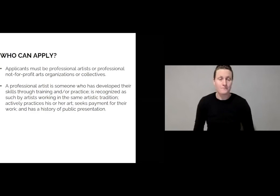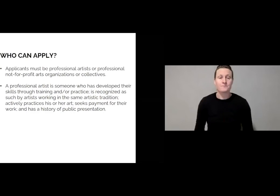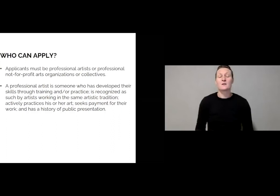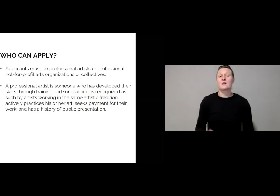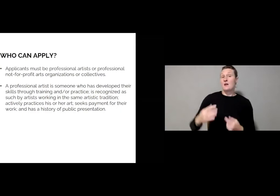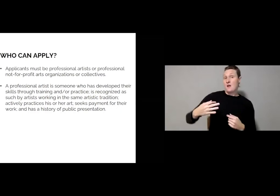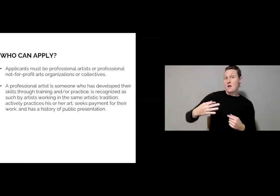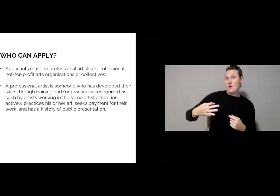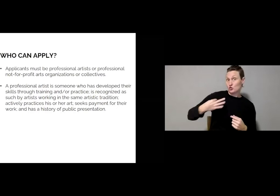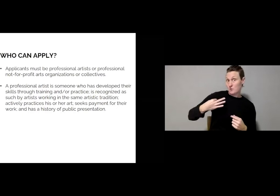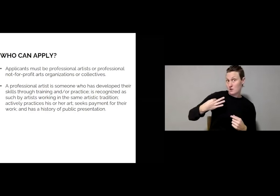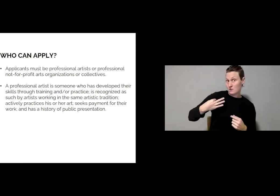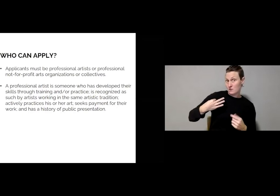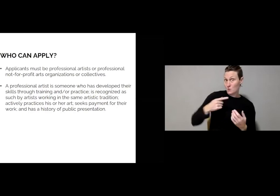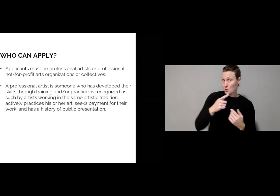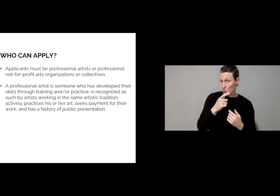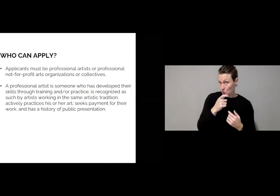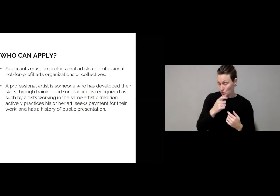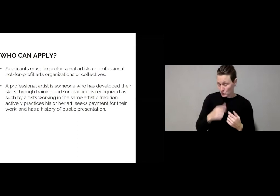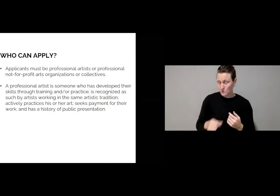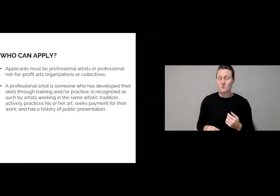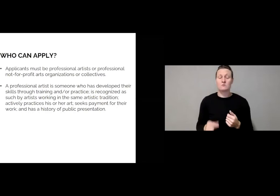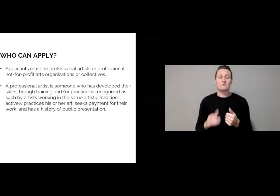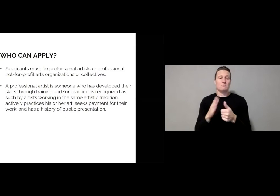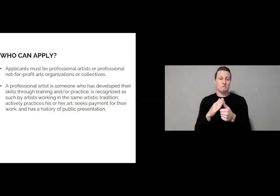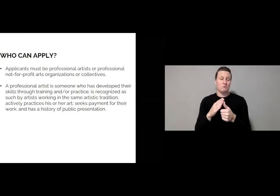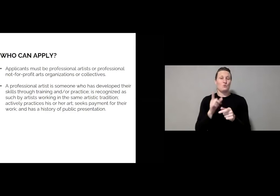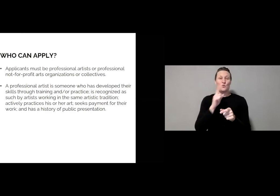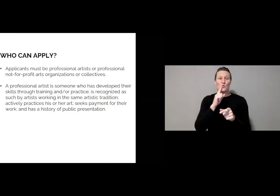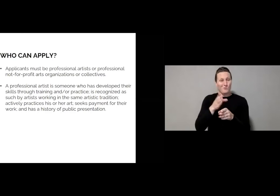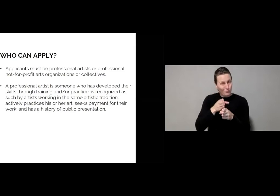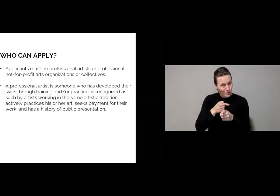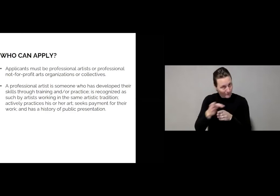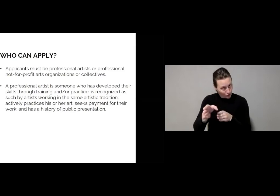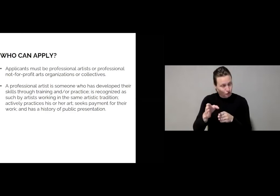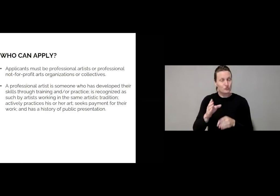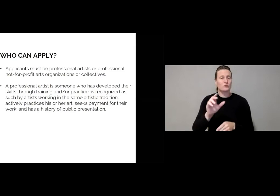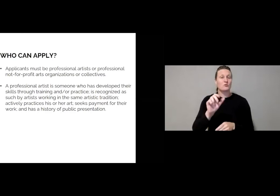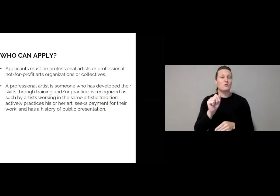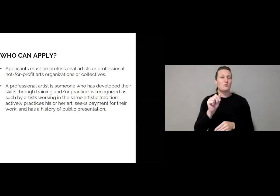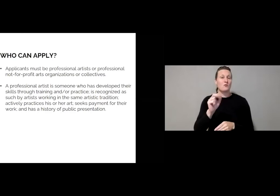This program is open to professional artists,